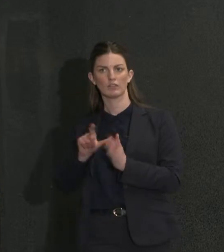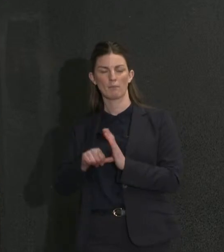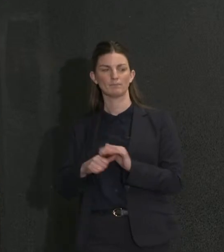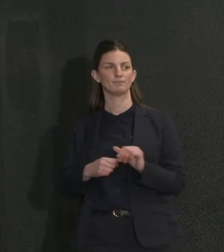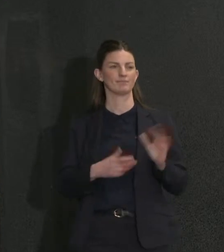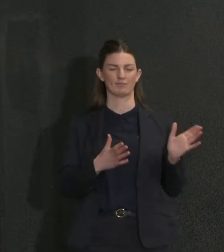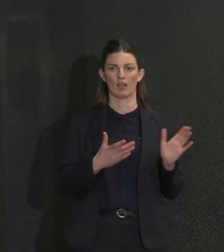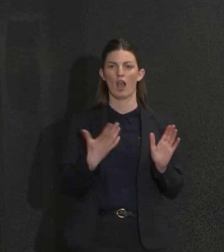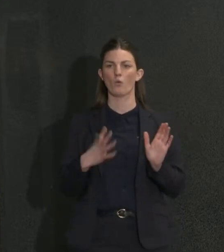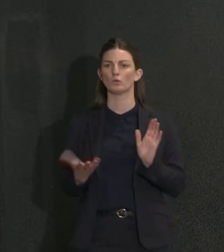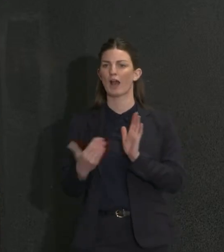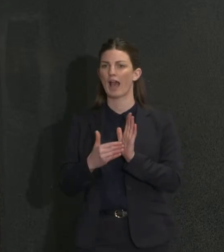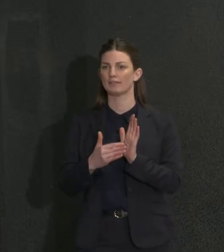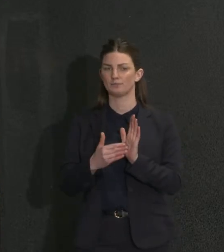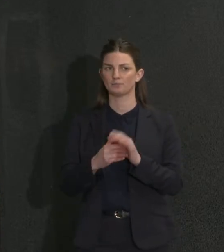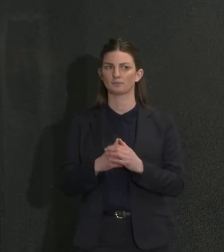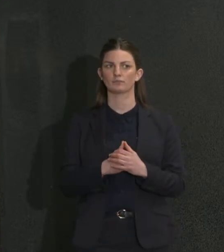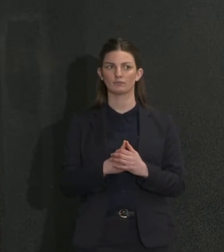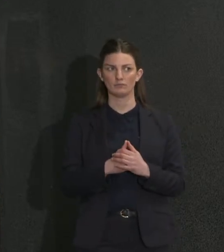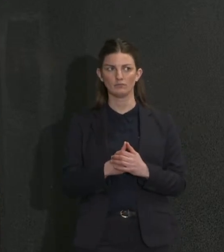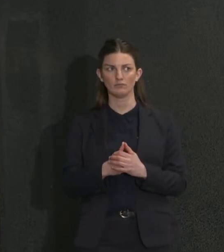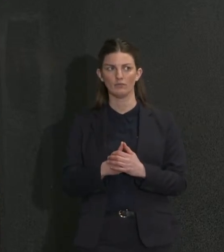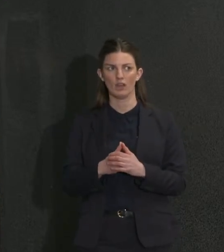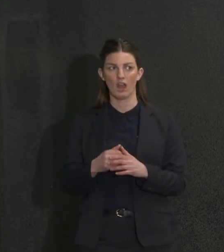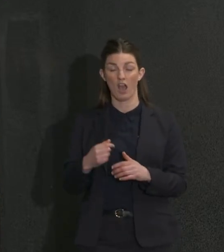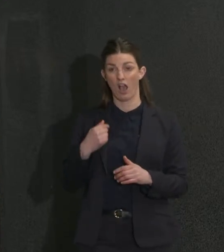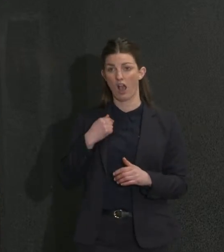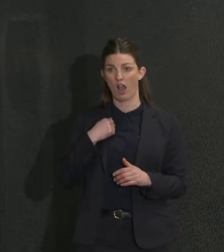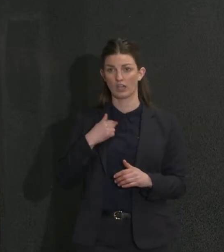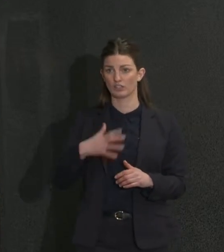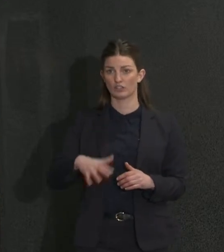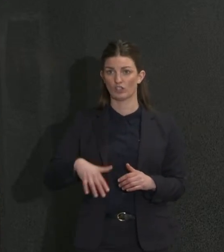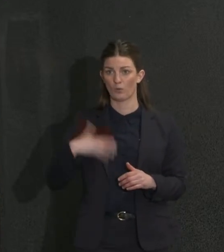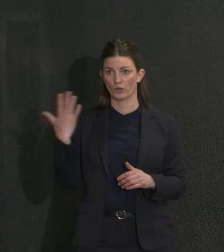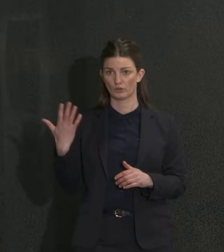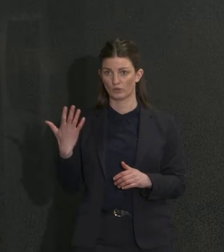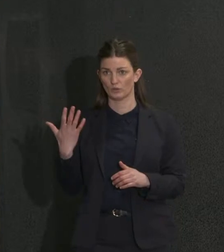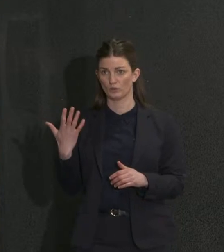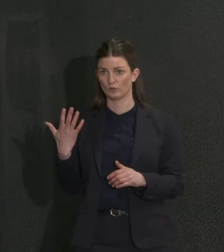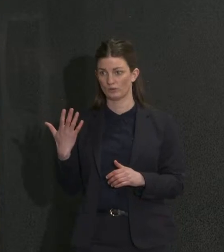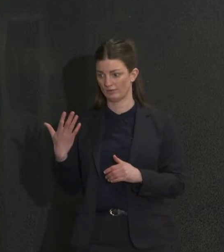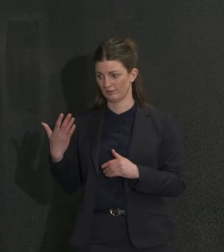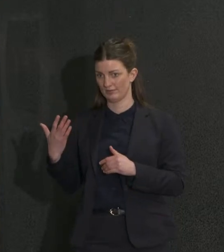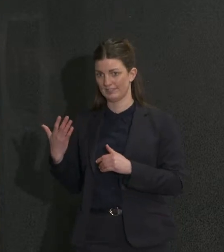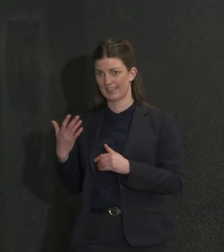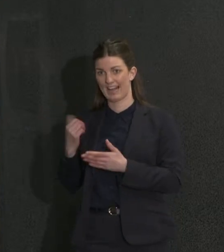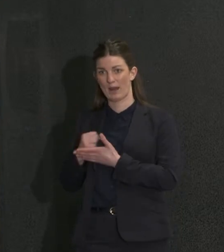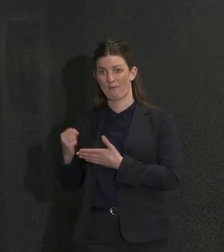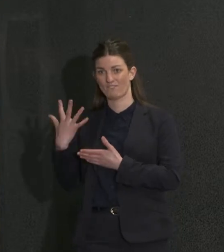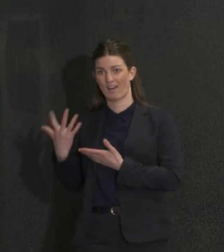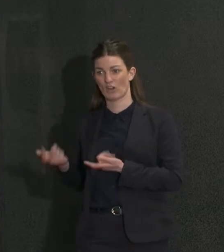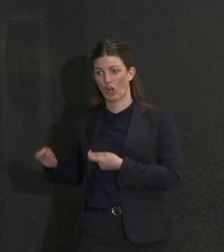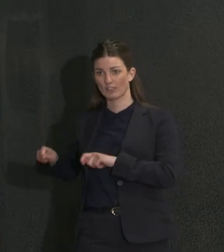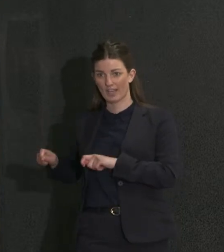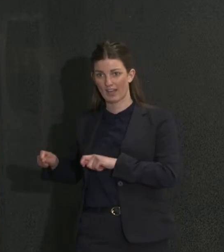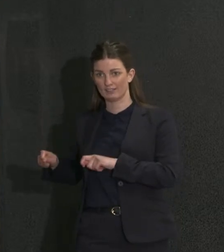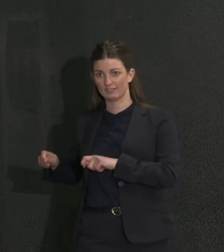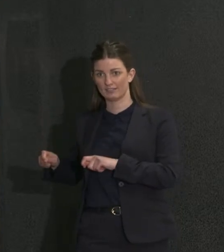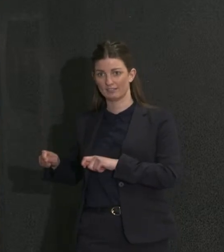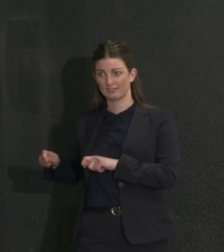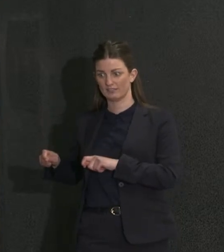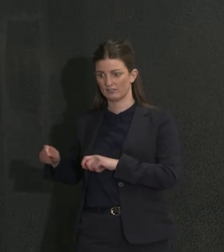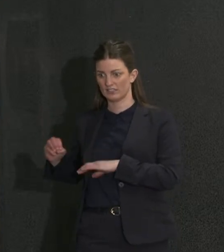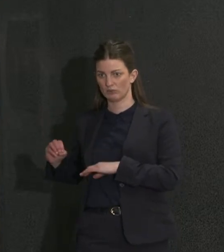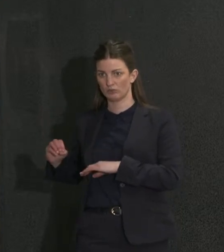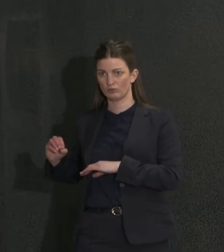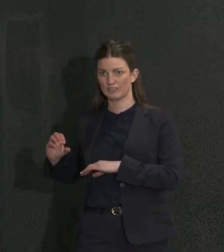But I wouldn't have fancied standing here for more than a week with each and every day no cases